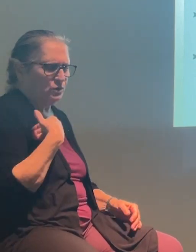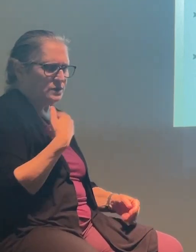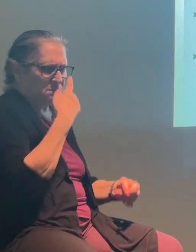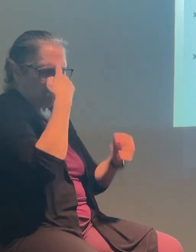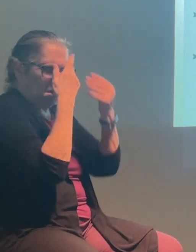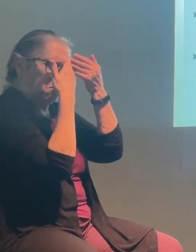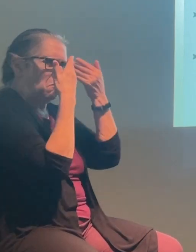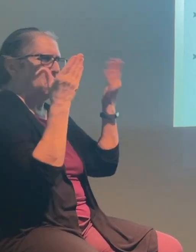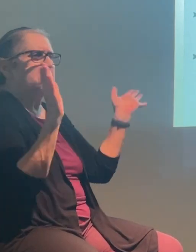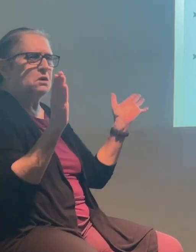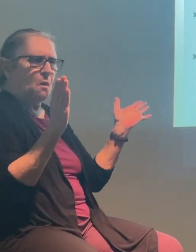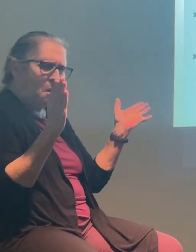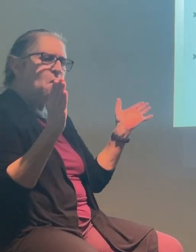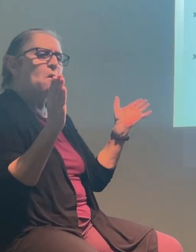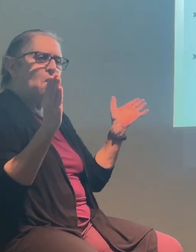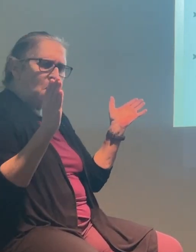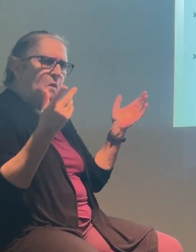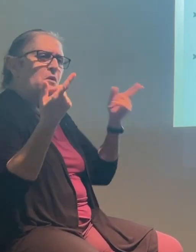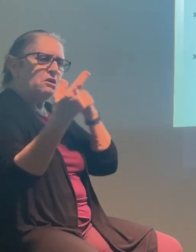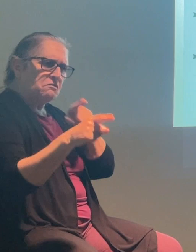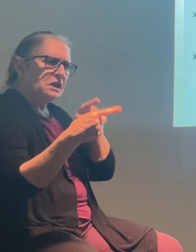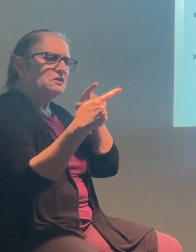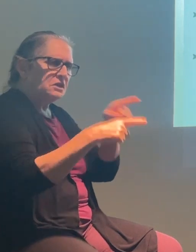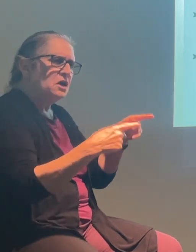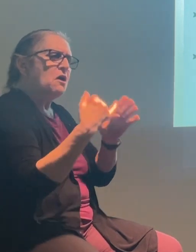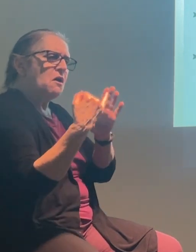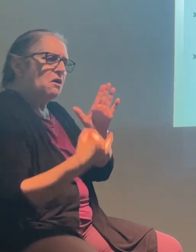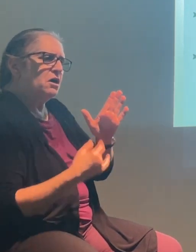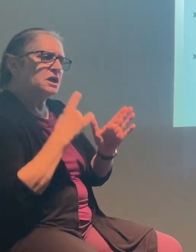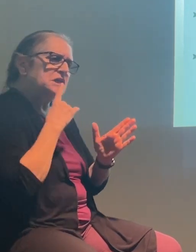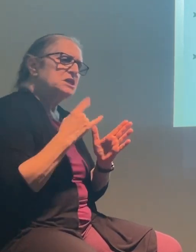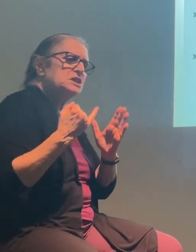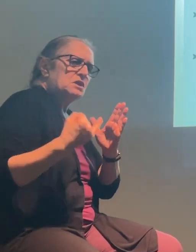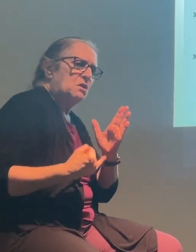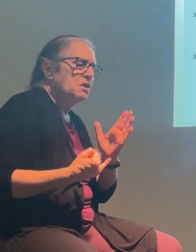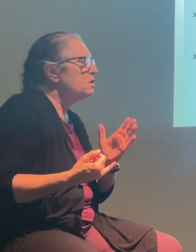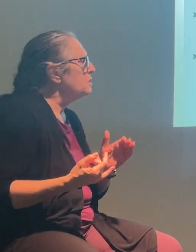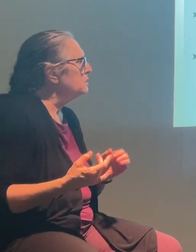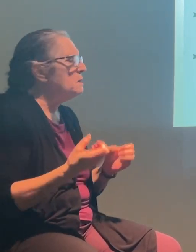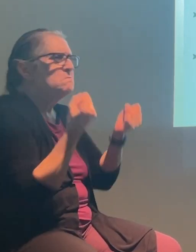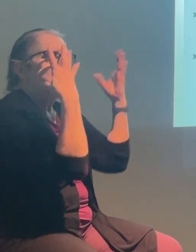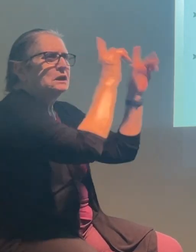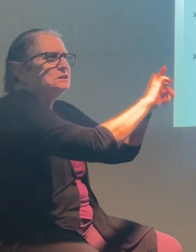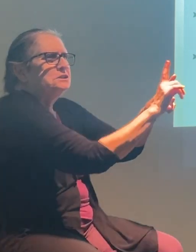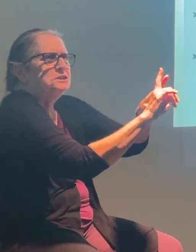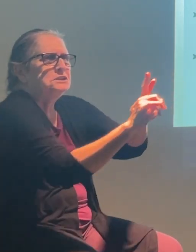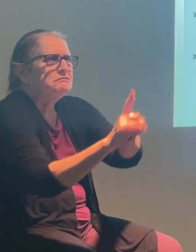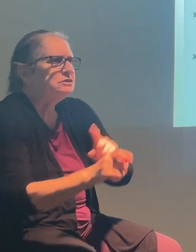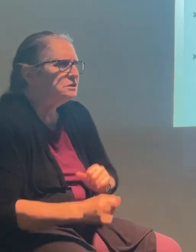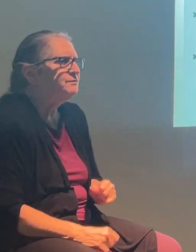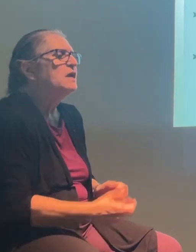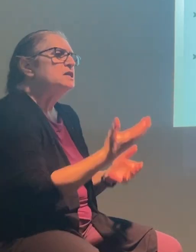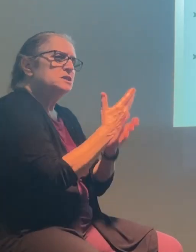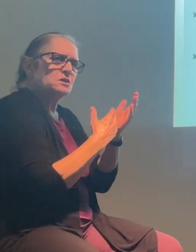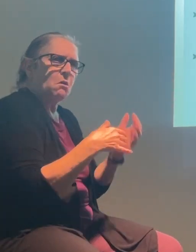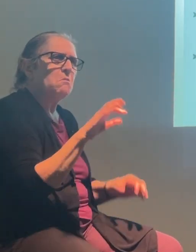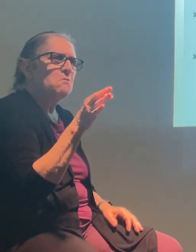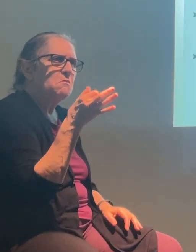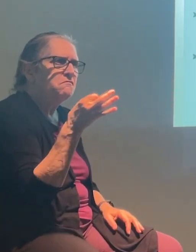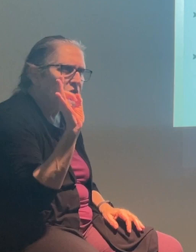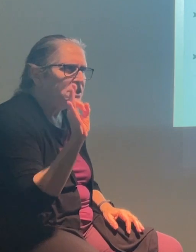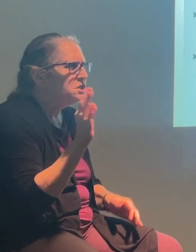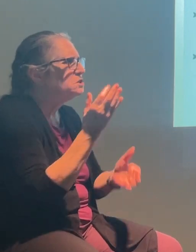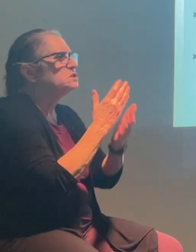and agreed with him on many things. They say art is art, you know, there's different techniques, we can do a lot of different things. So some were French, some